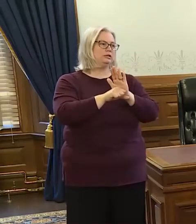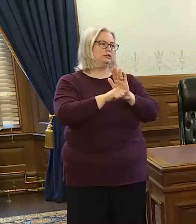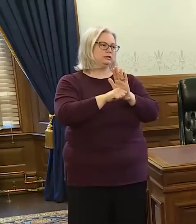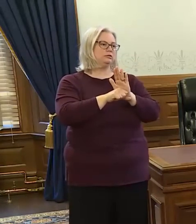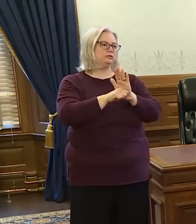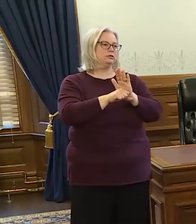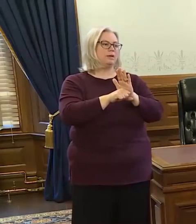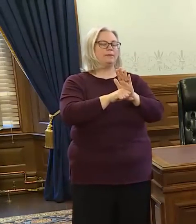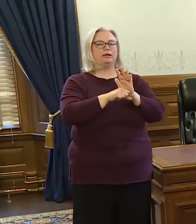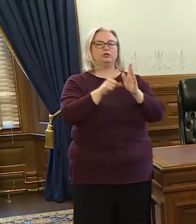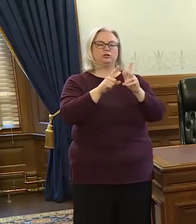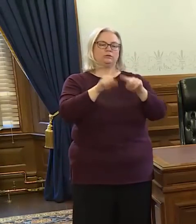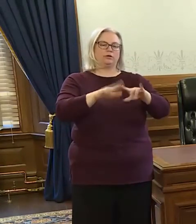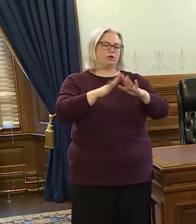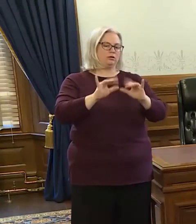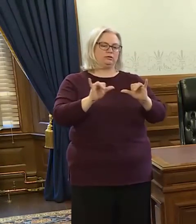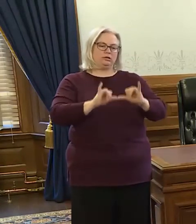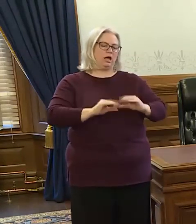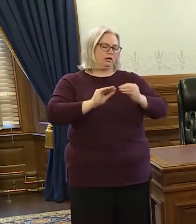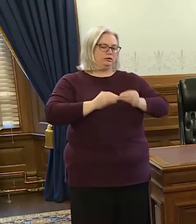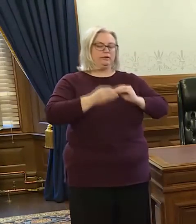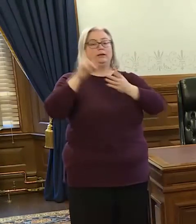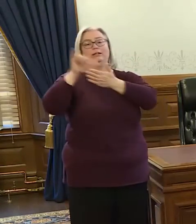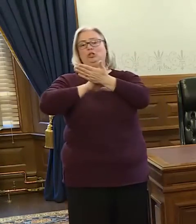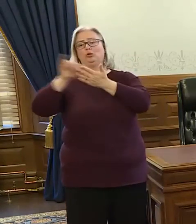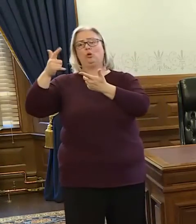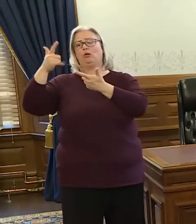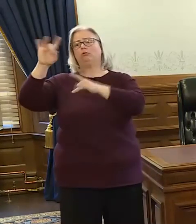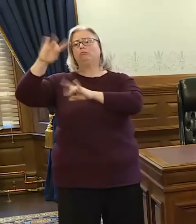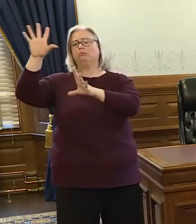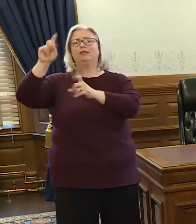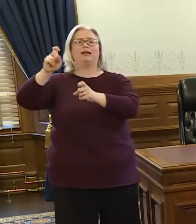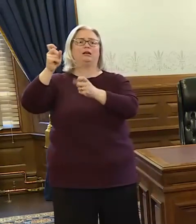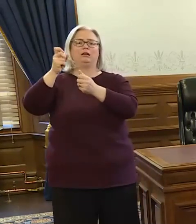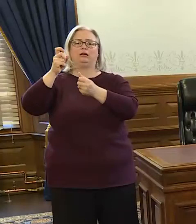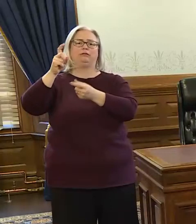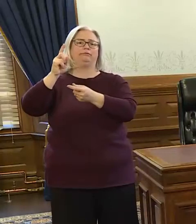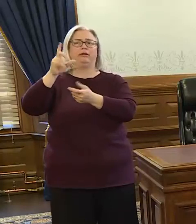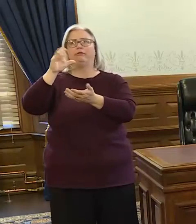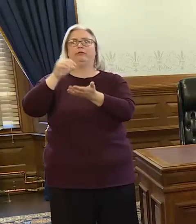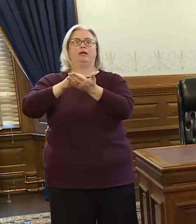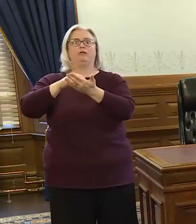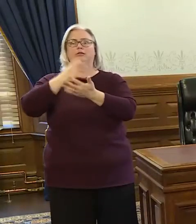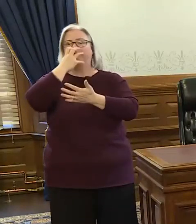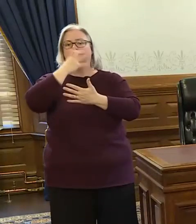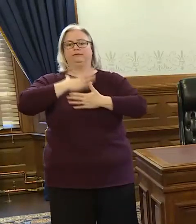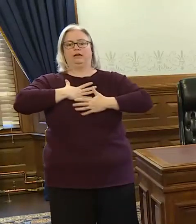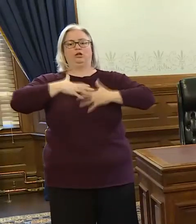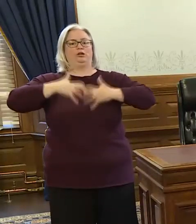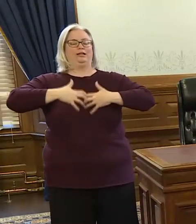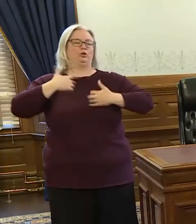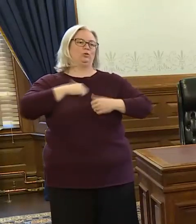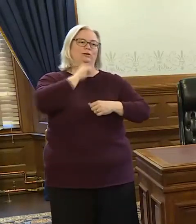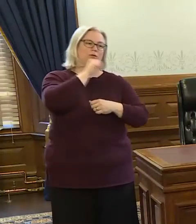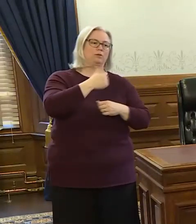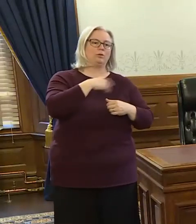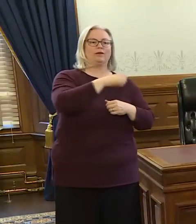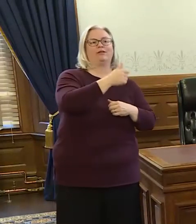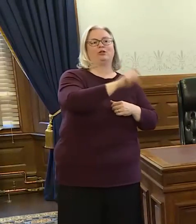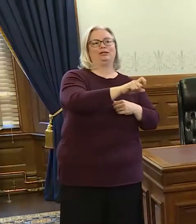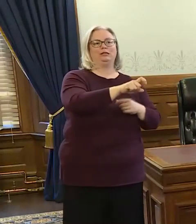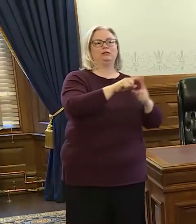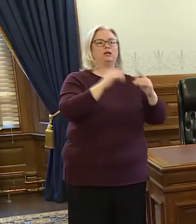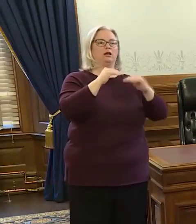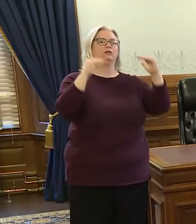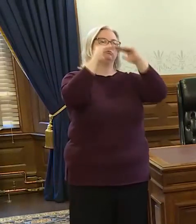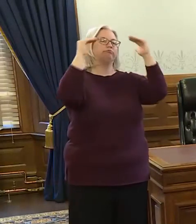a matter of magnitude. You know, for New York, you know, they need 30,000 ventilators. We don't, but we have other needs that are